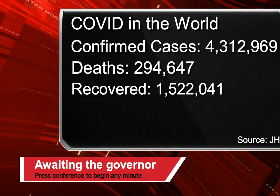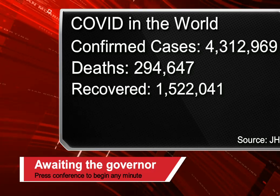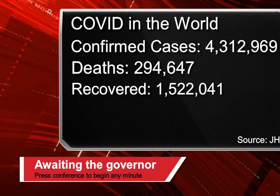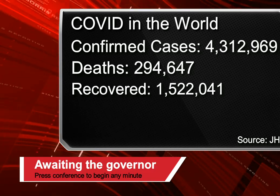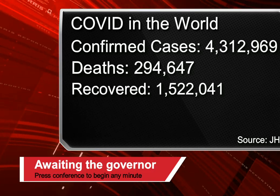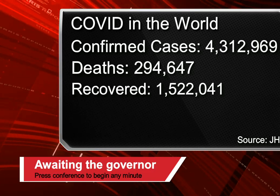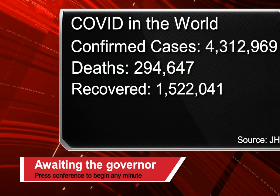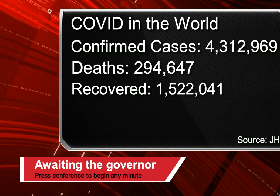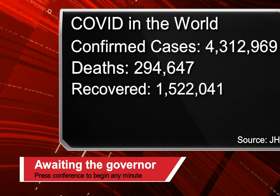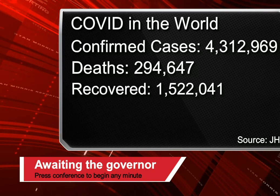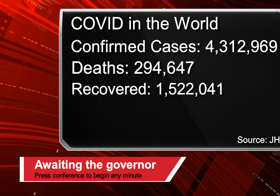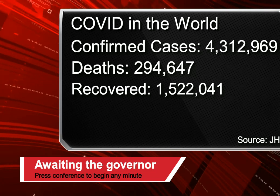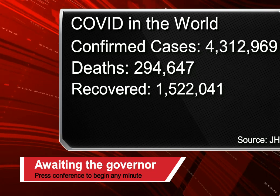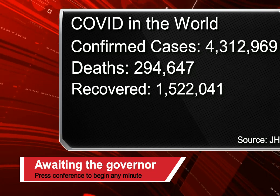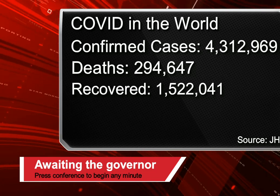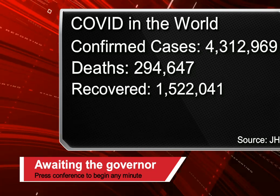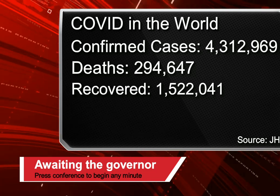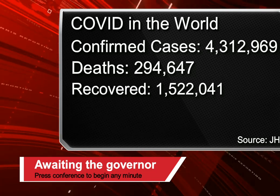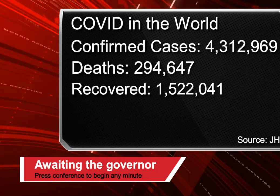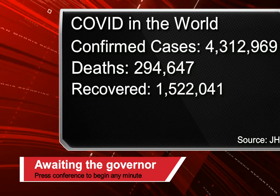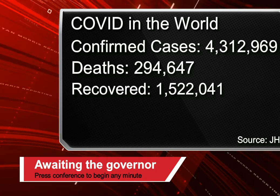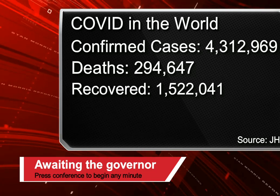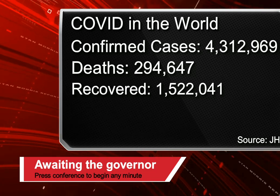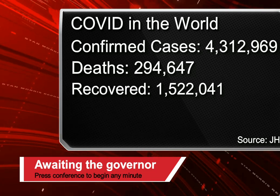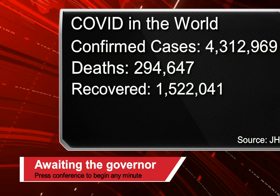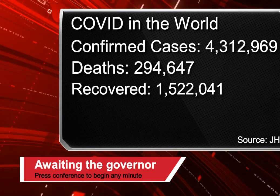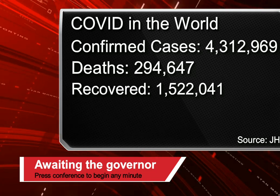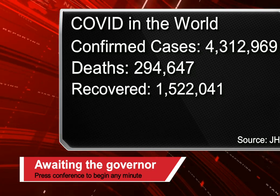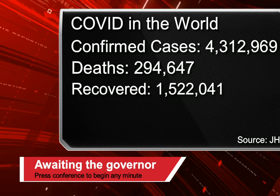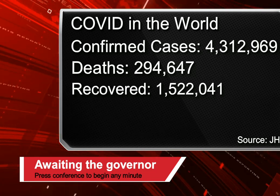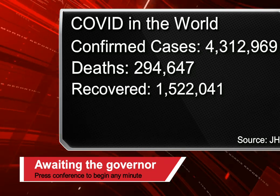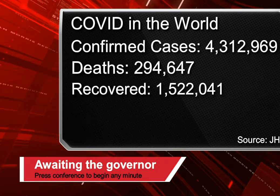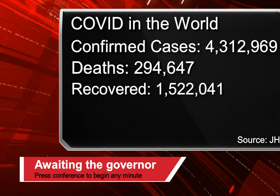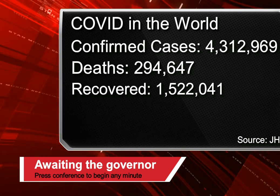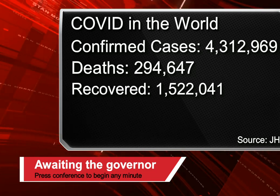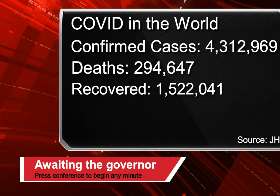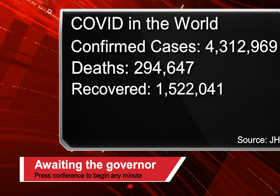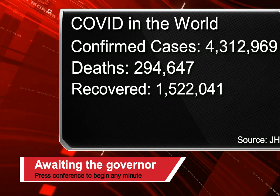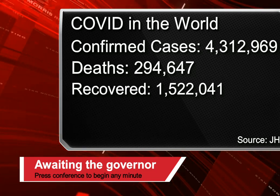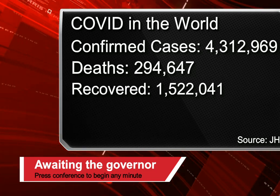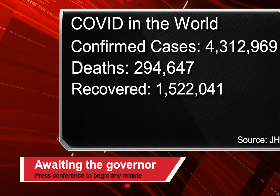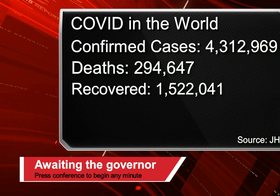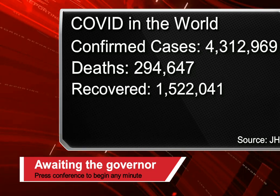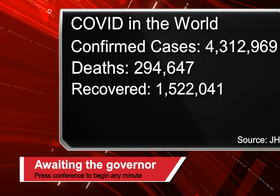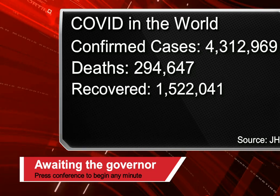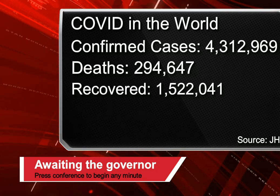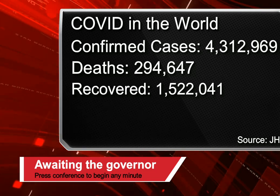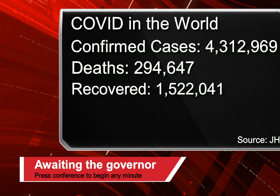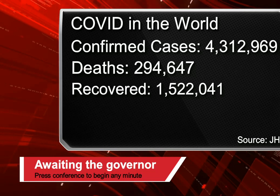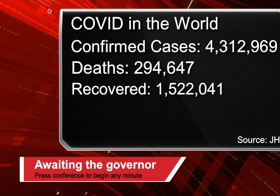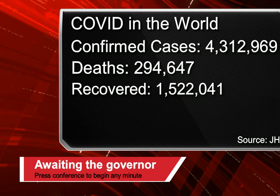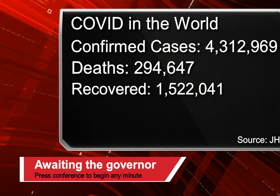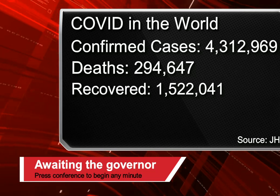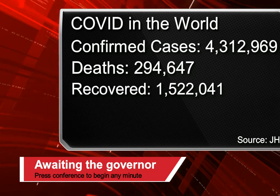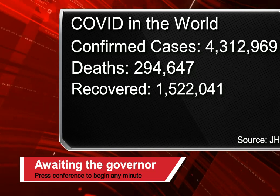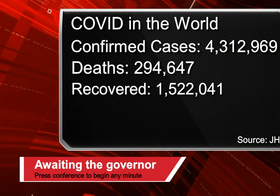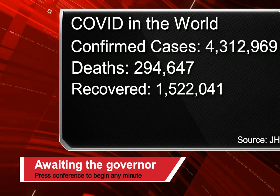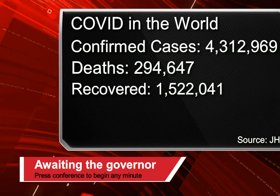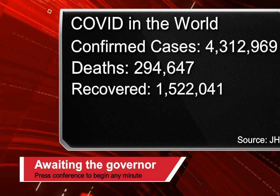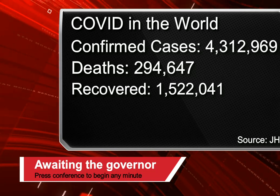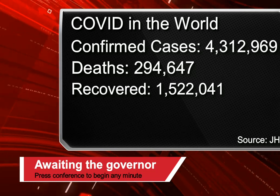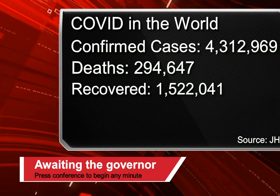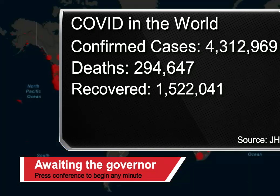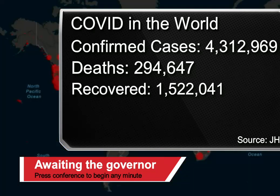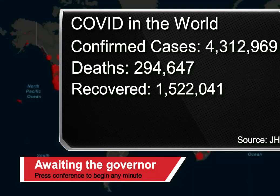course. 4.3 million confirmed cases with almost 300,000 deaths and about 1.5 million having recovered so